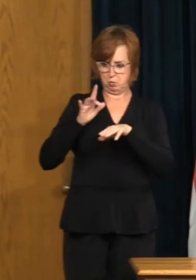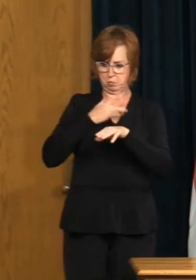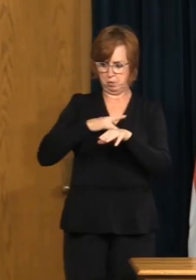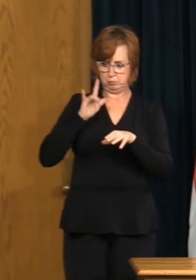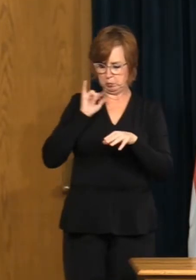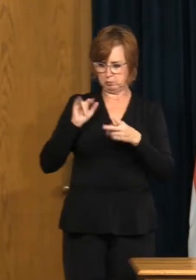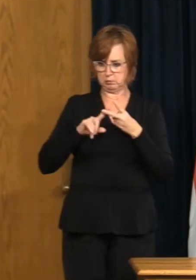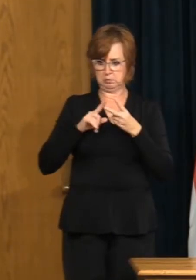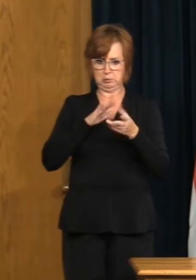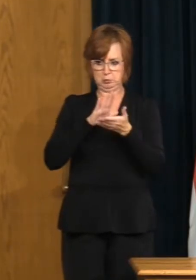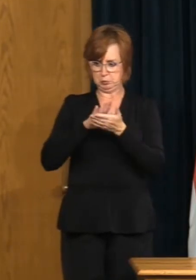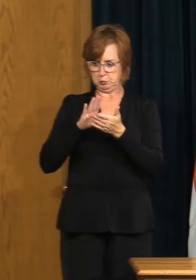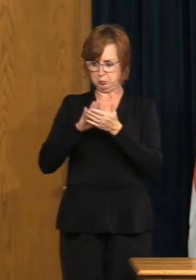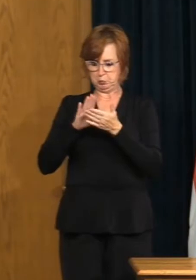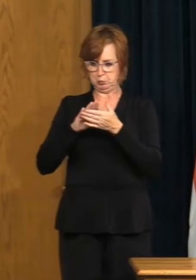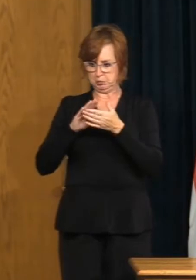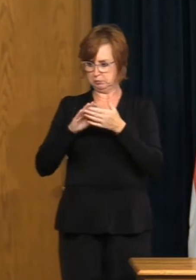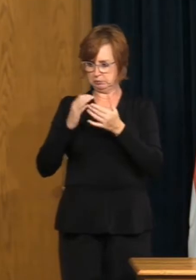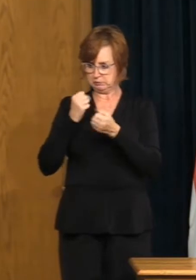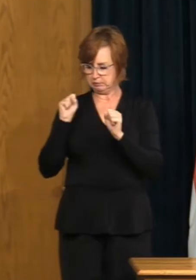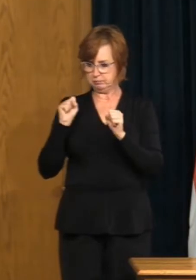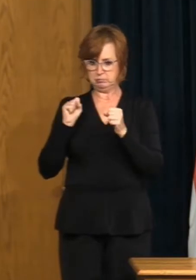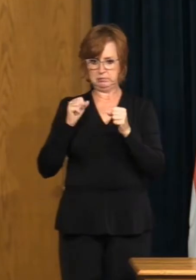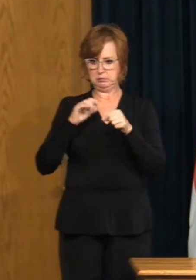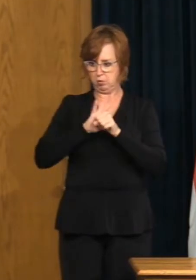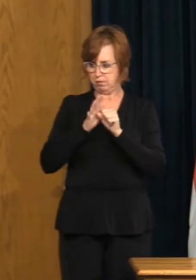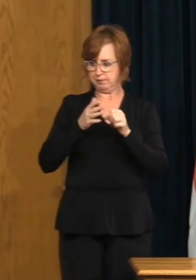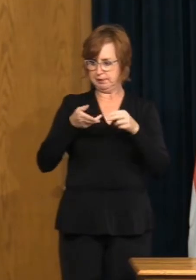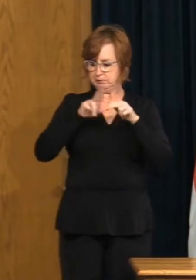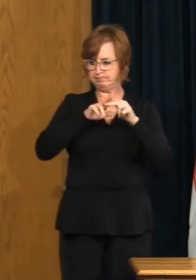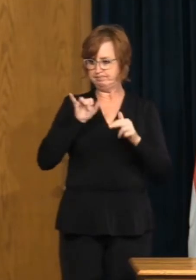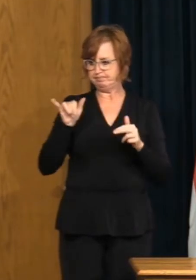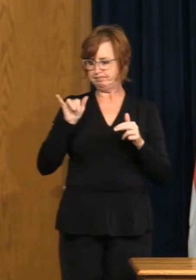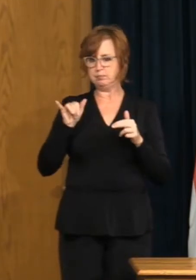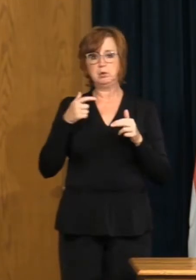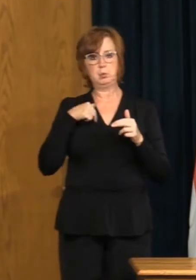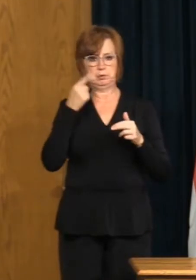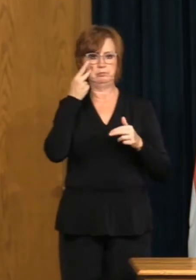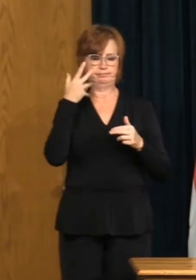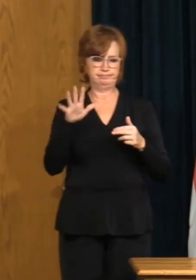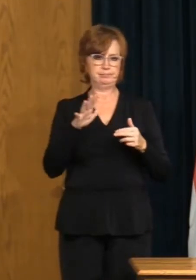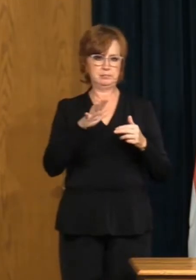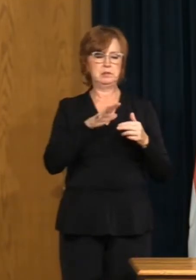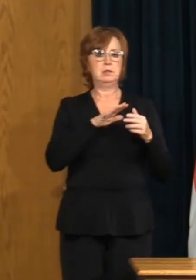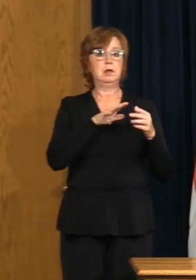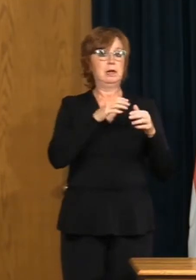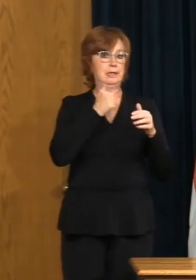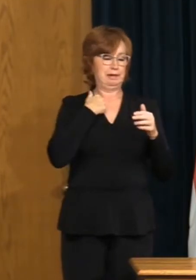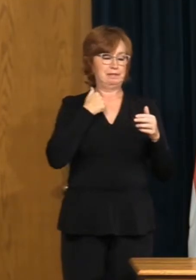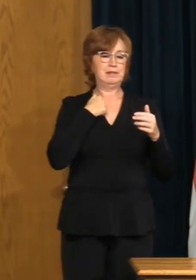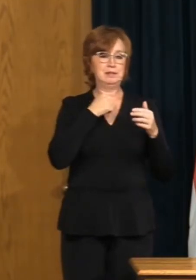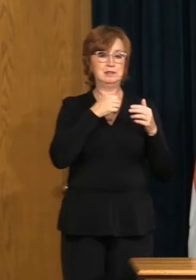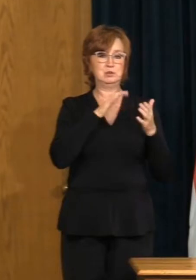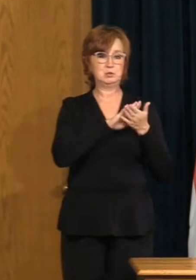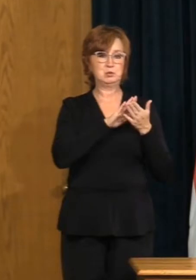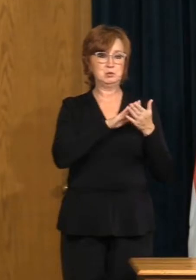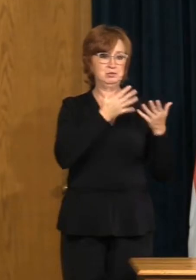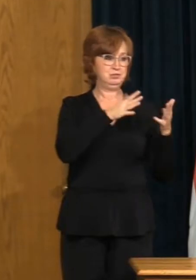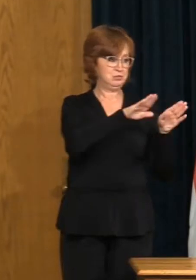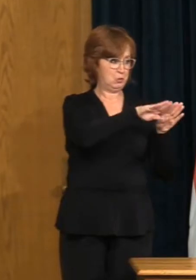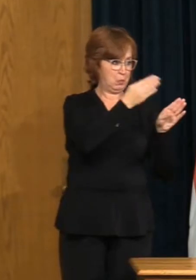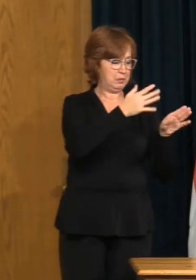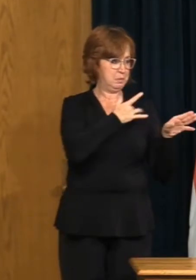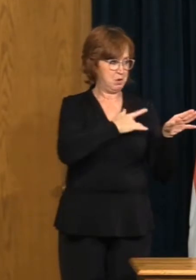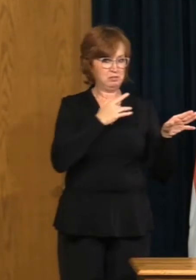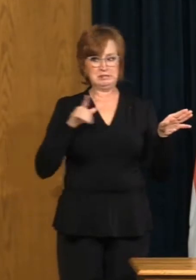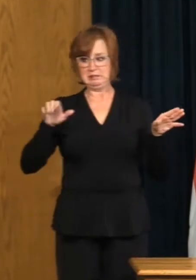transmission increase in some provinces in Canada and also in many parts of the world where it had gone down. And thankfully, we haven't seen that in Saskatchewan,